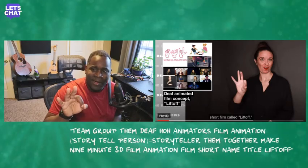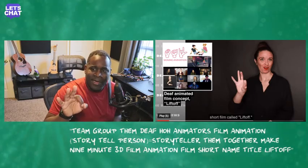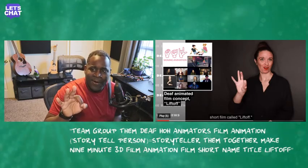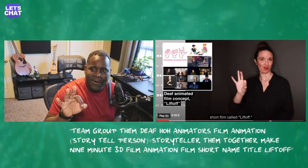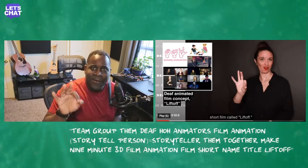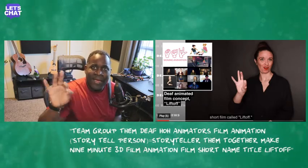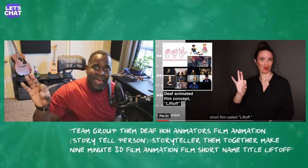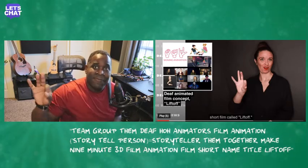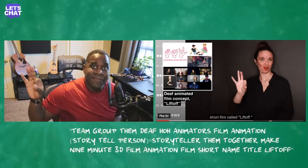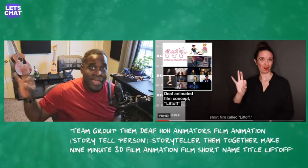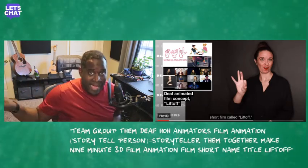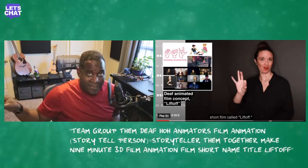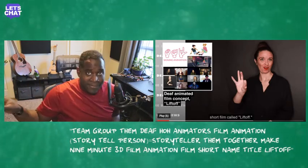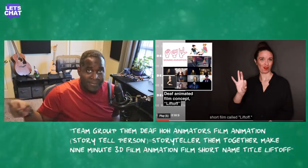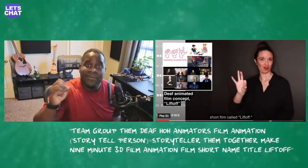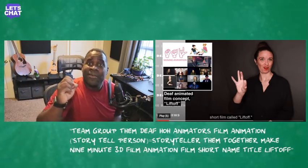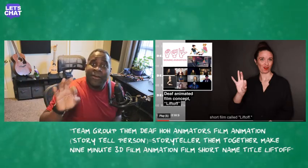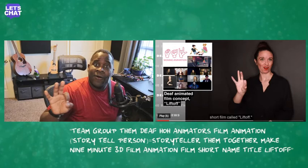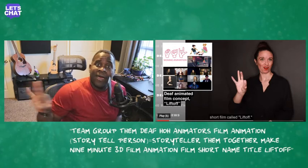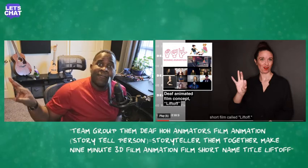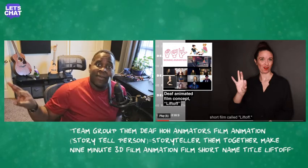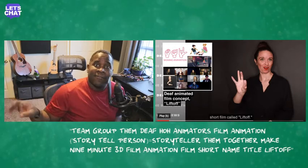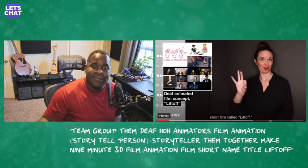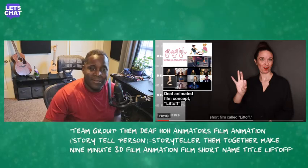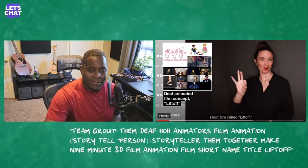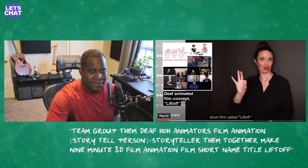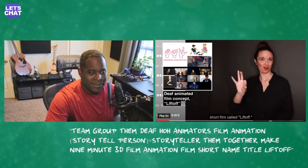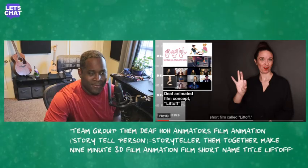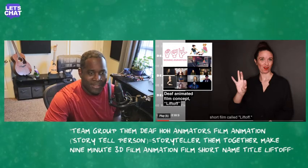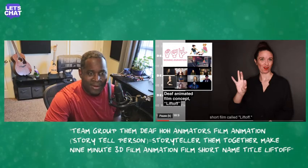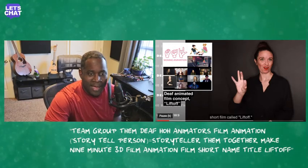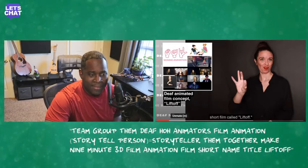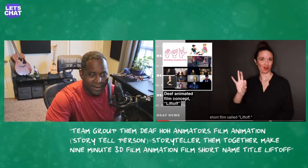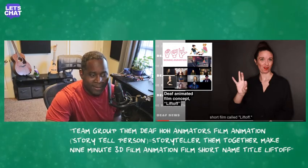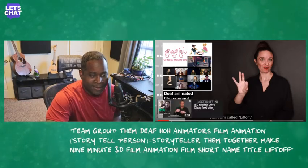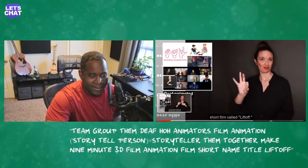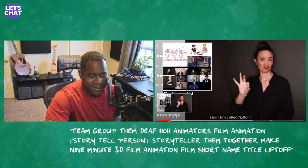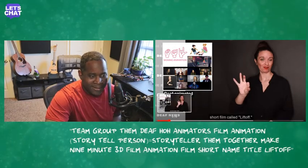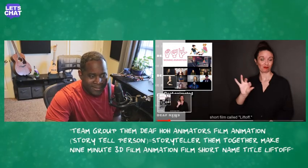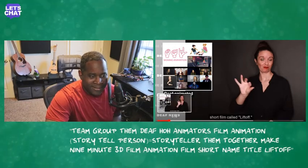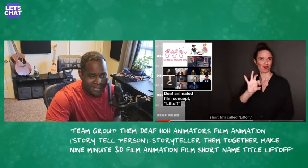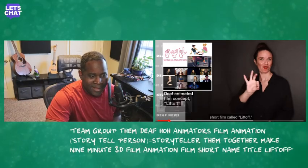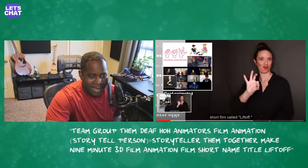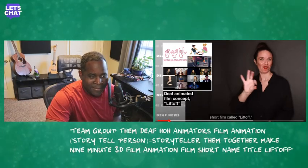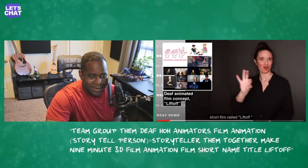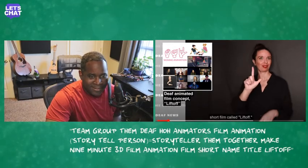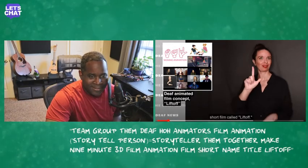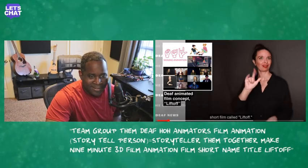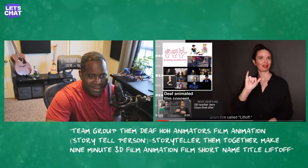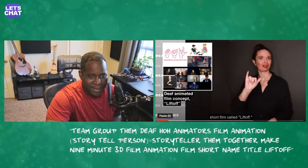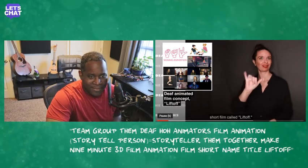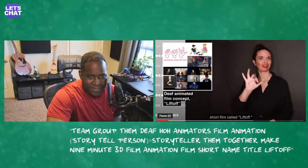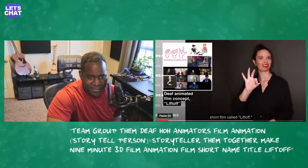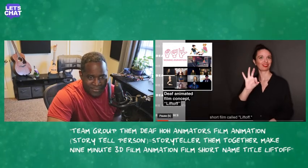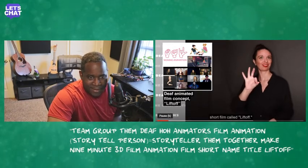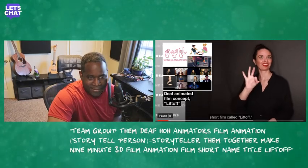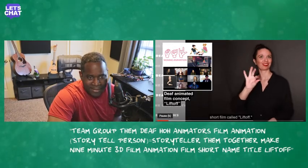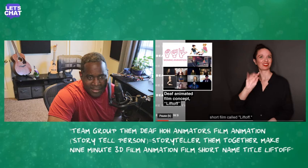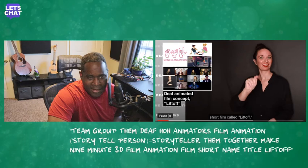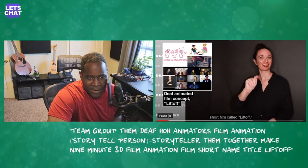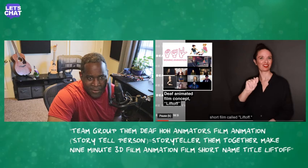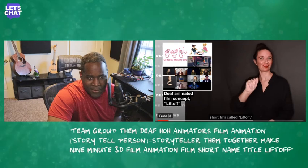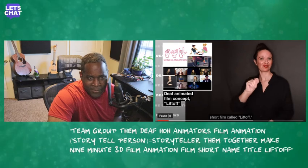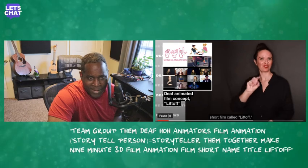So OFF, OFF. There's a little hop there. There's a little hop there. There's a little hop between the two